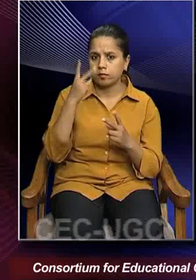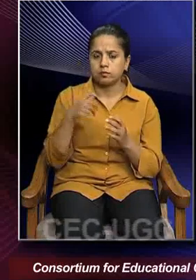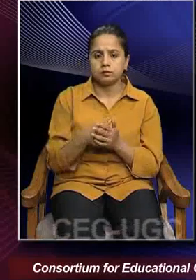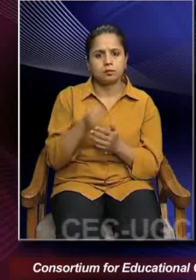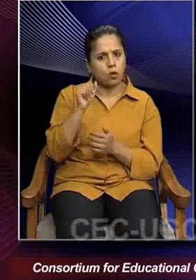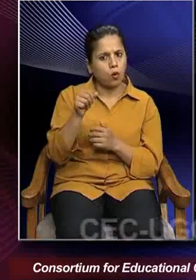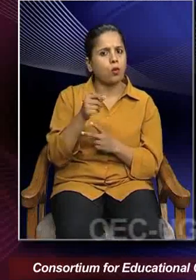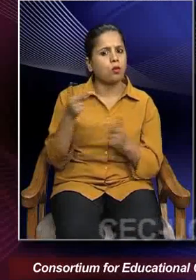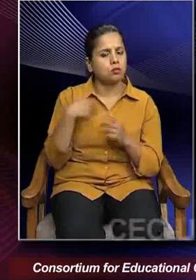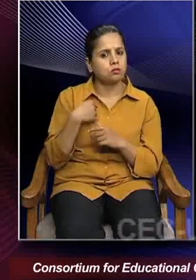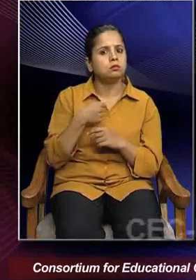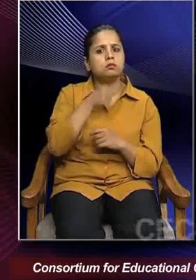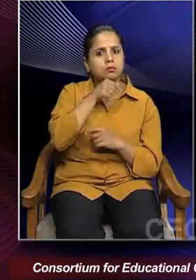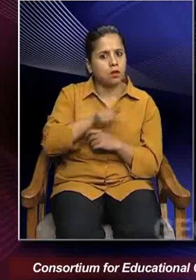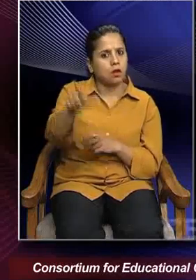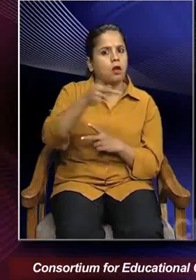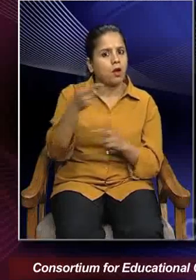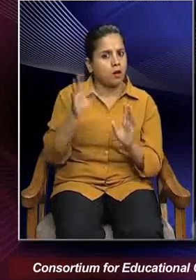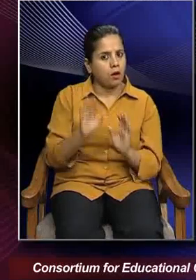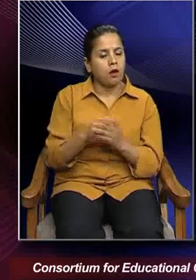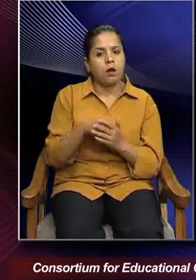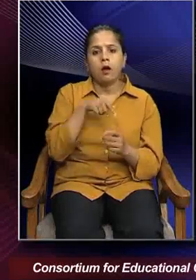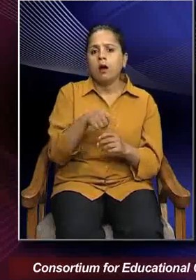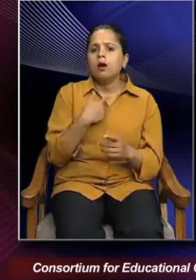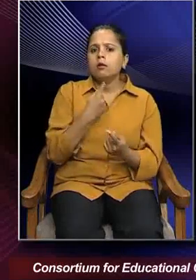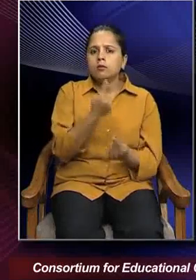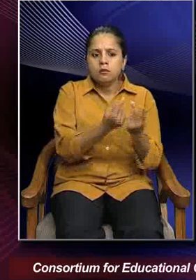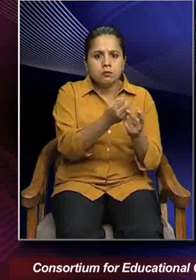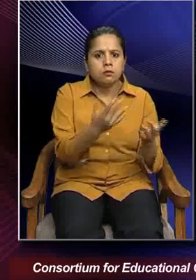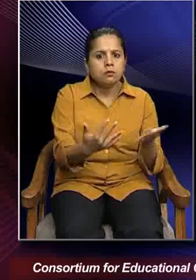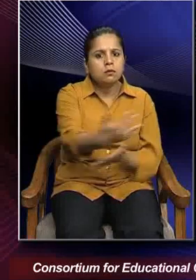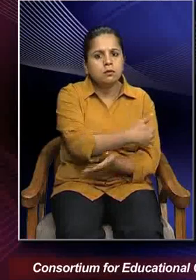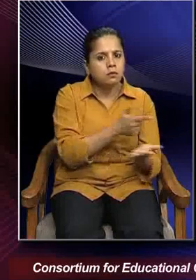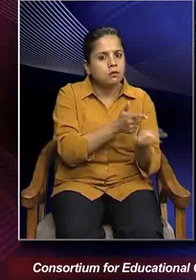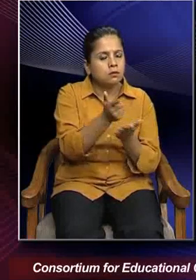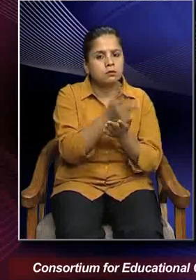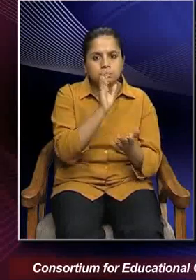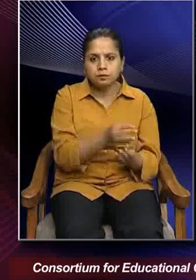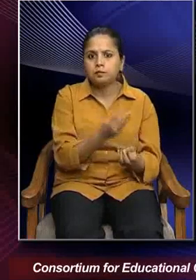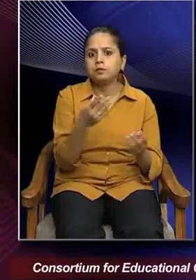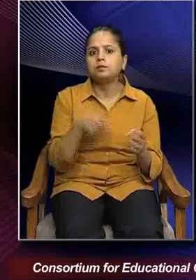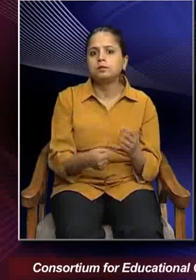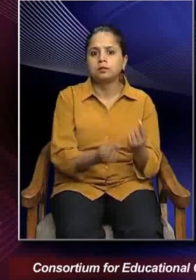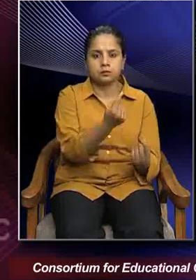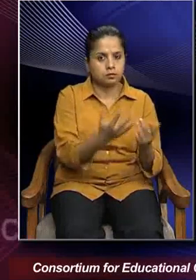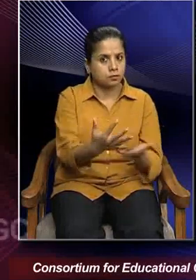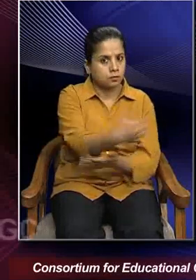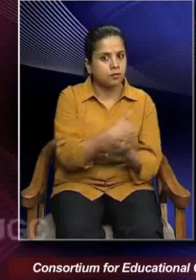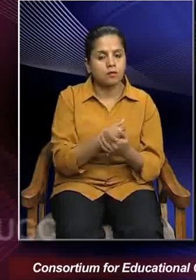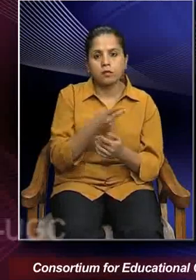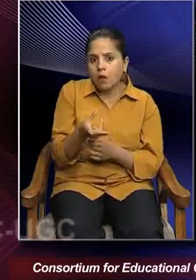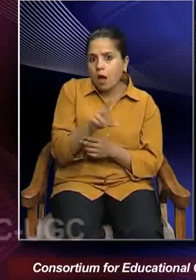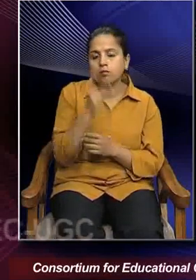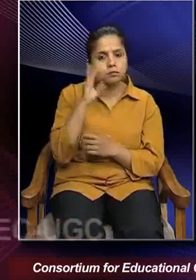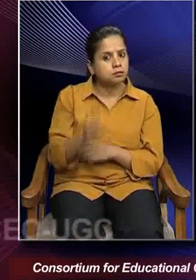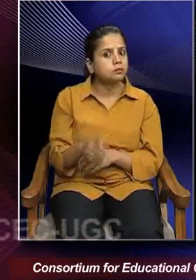ascetic on grains picked up from the fields further